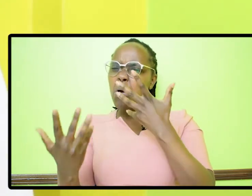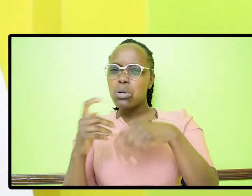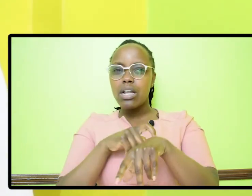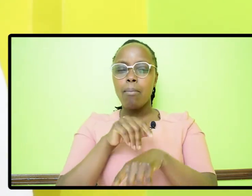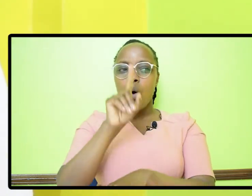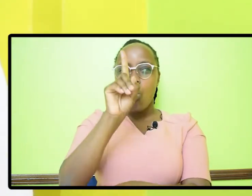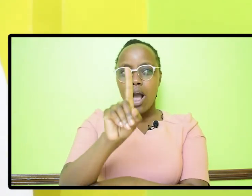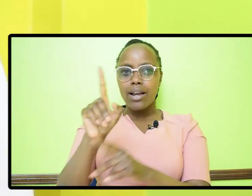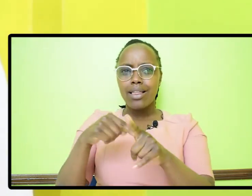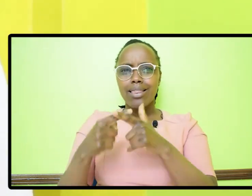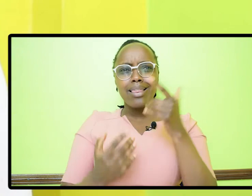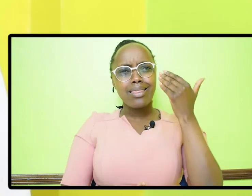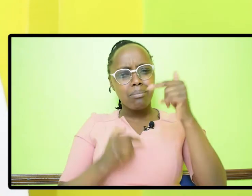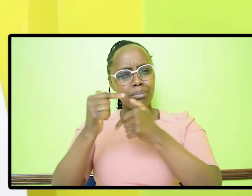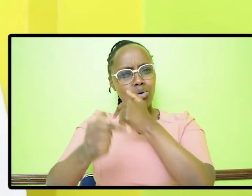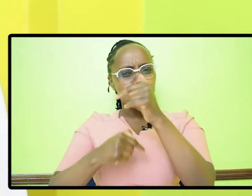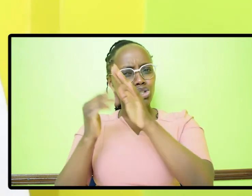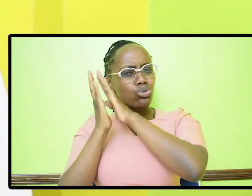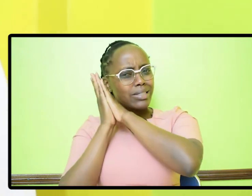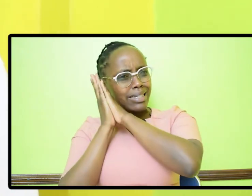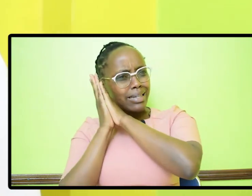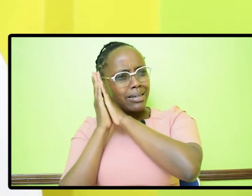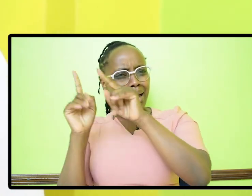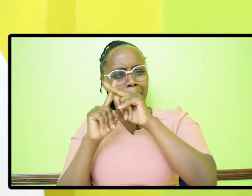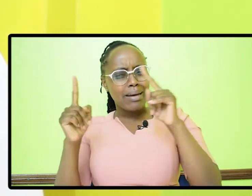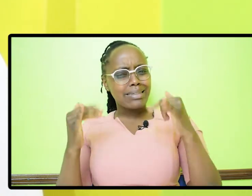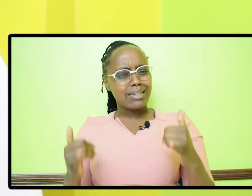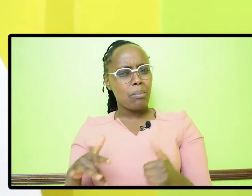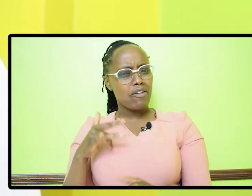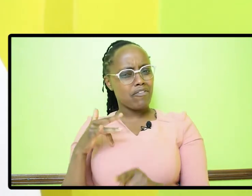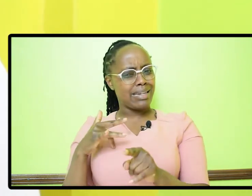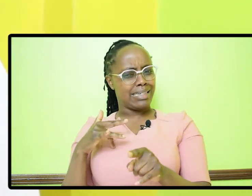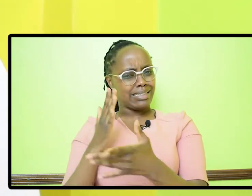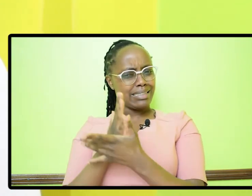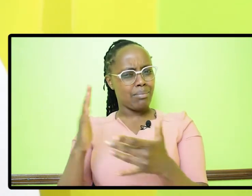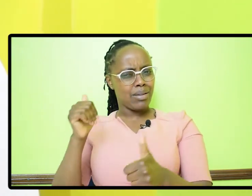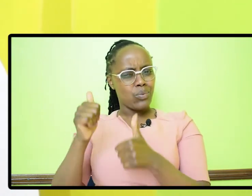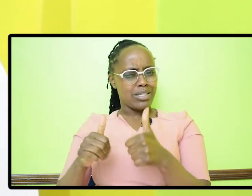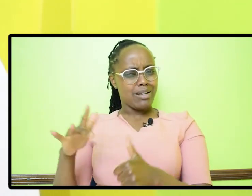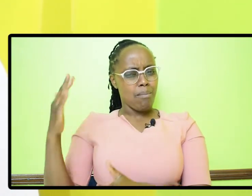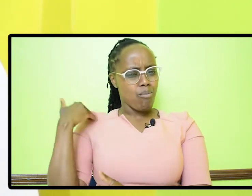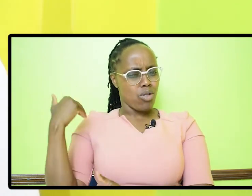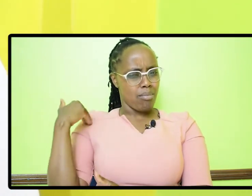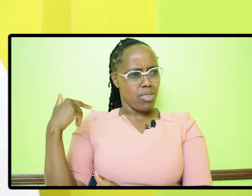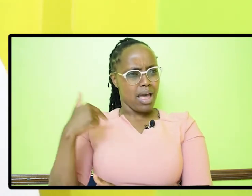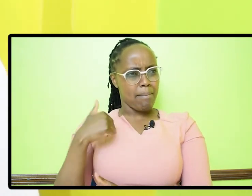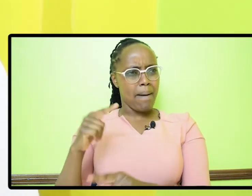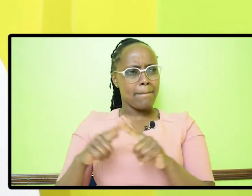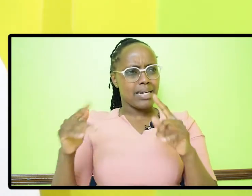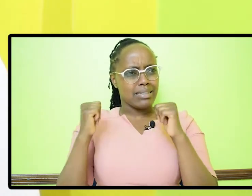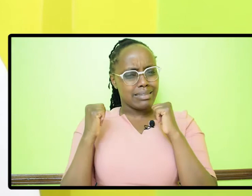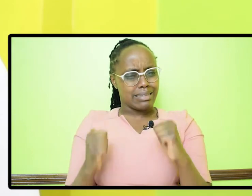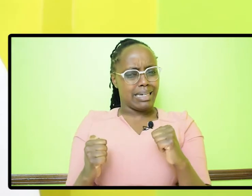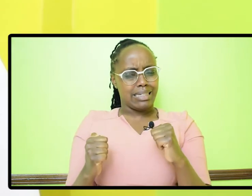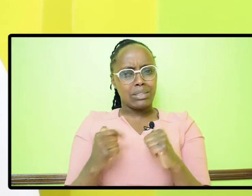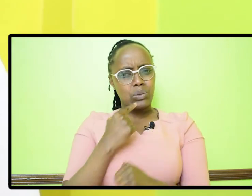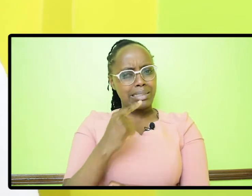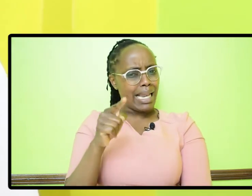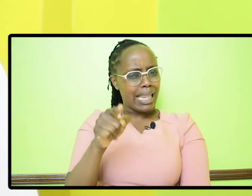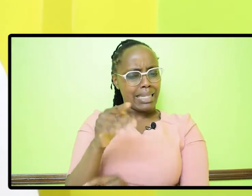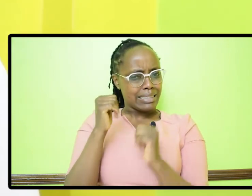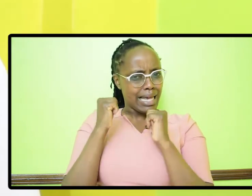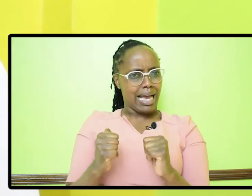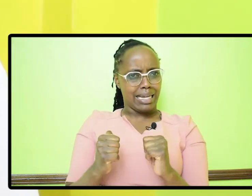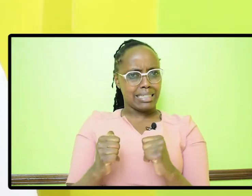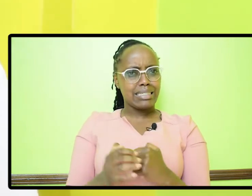around 1 p.m, bado mtoi amelala. But bado, there's something that's disturbing me. But I can't really tell